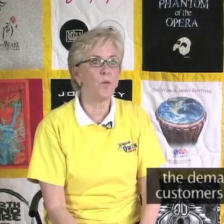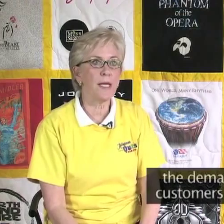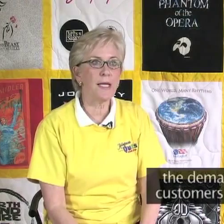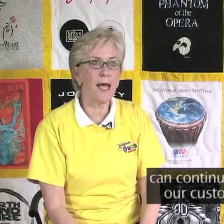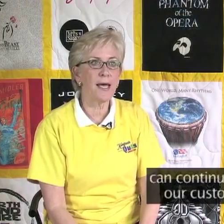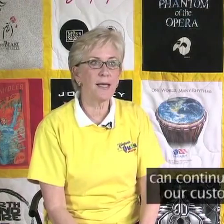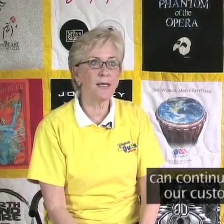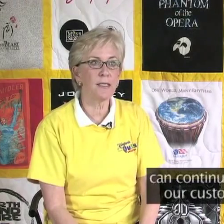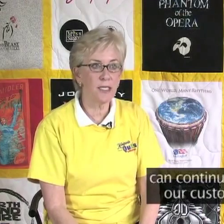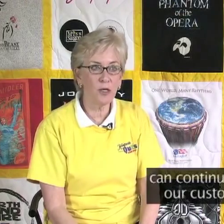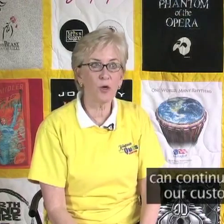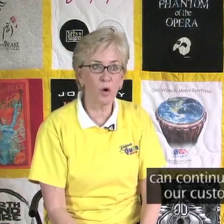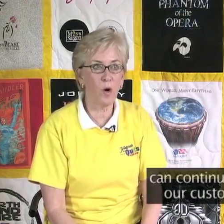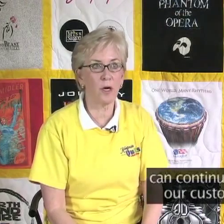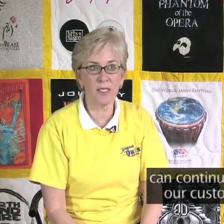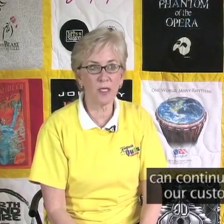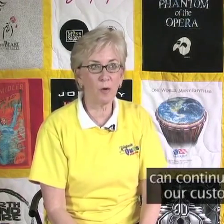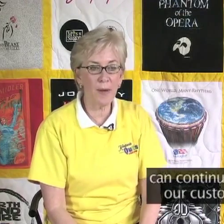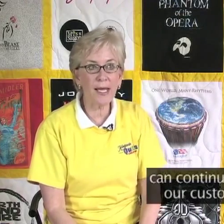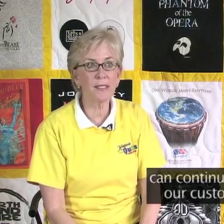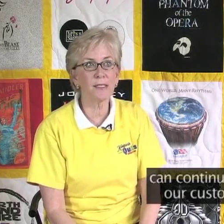we can continue to grow our customer base.